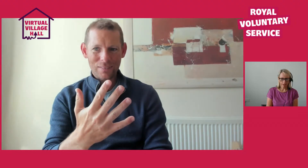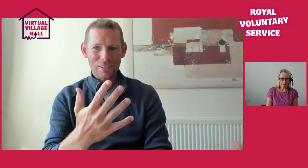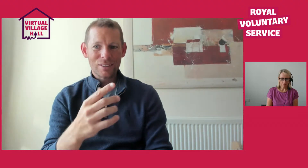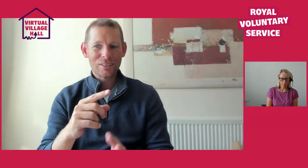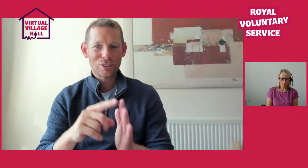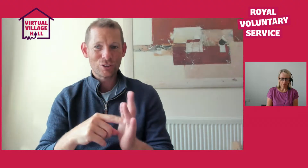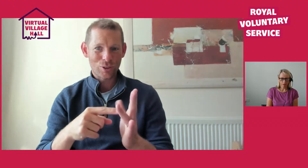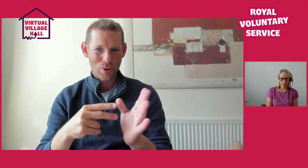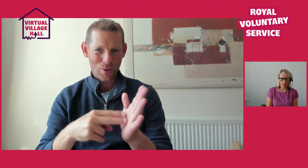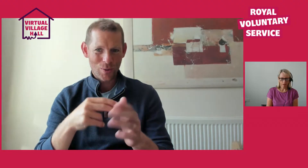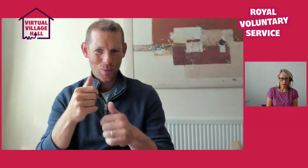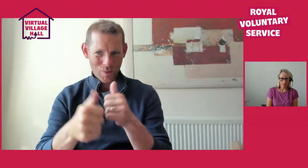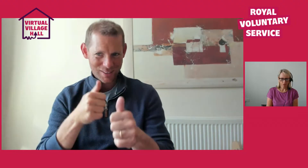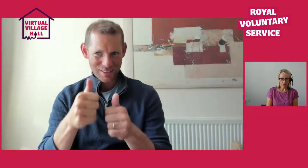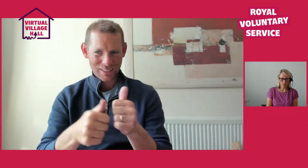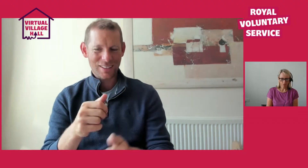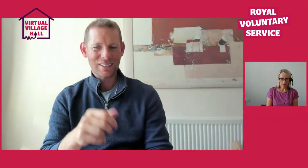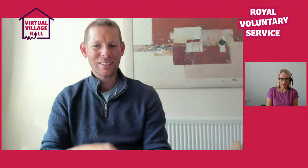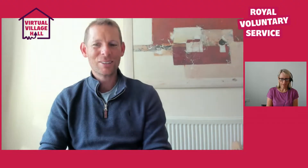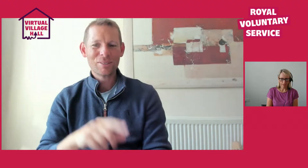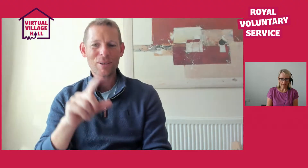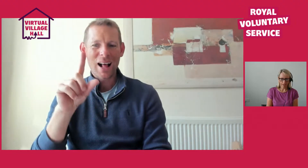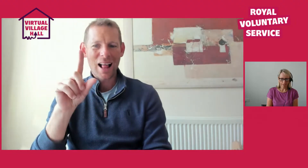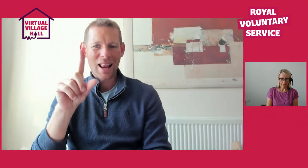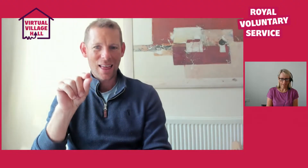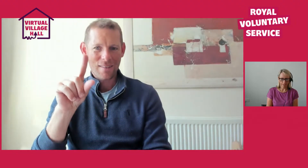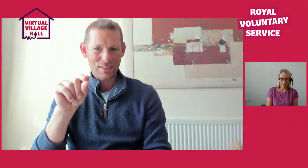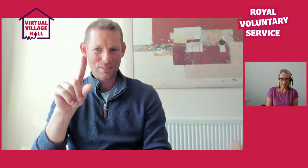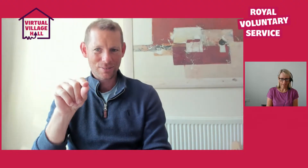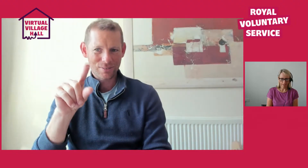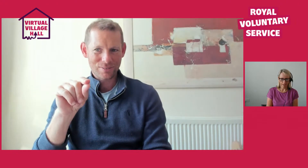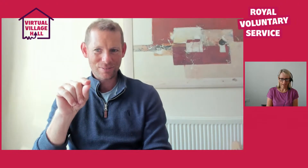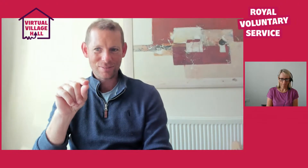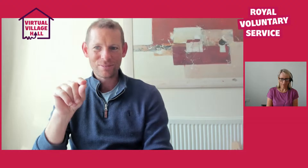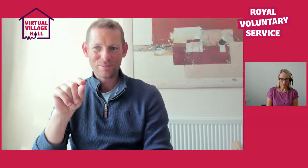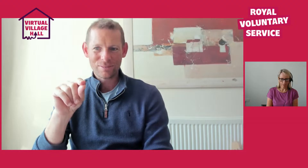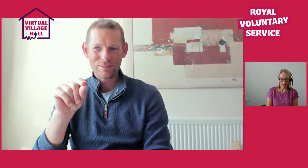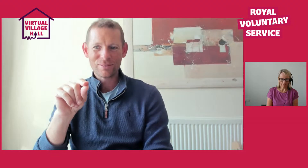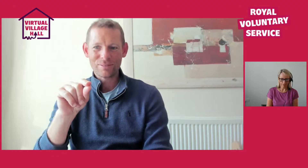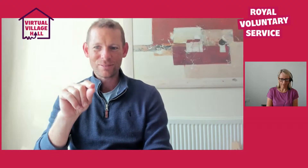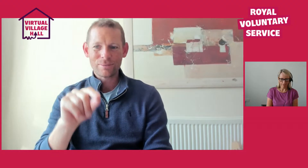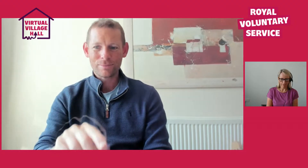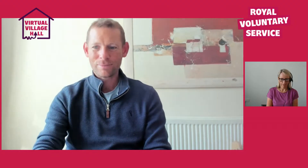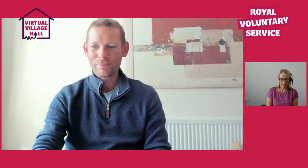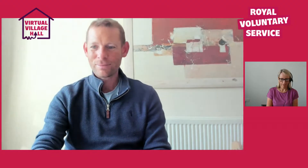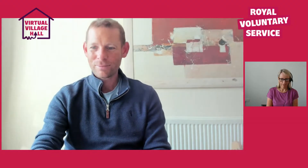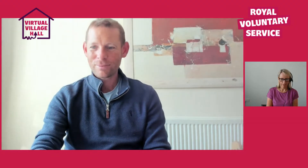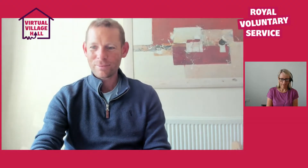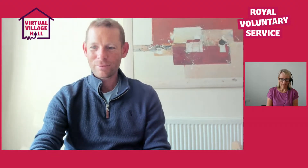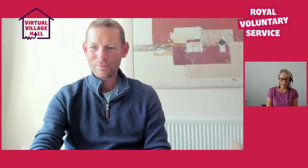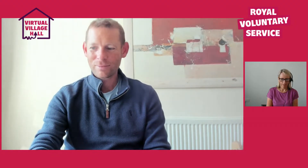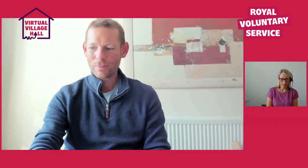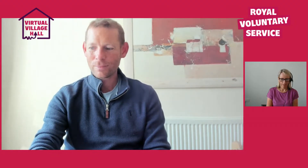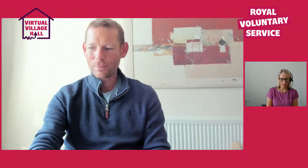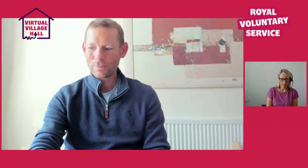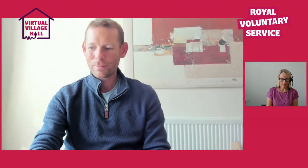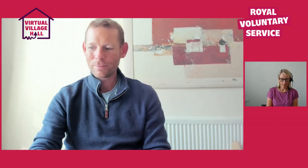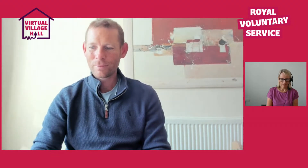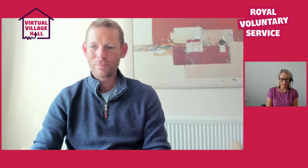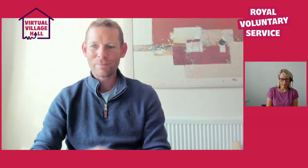Number 5, Joan, well done again, and that was 11.